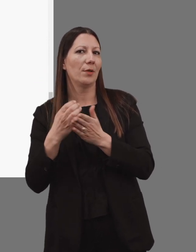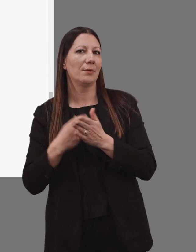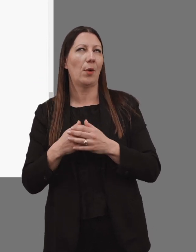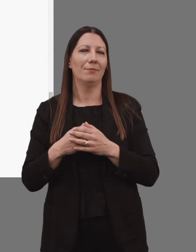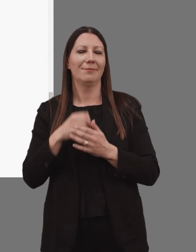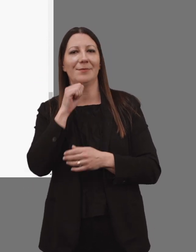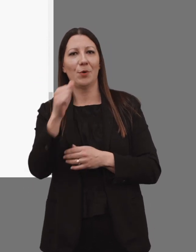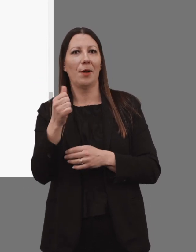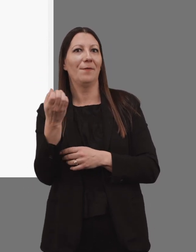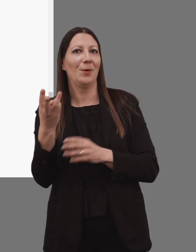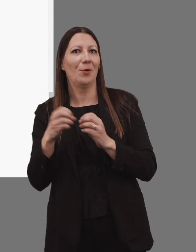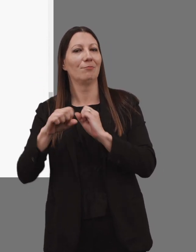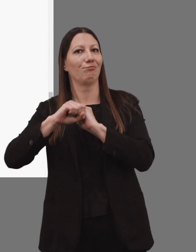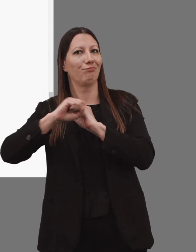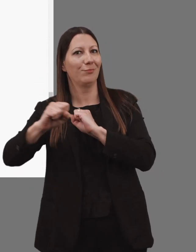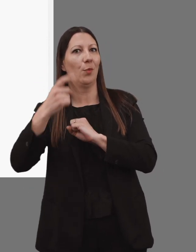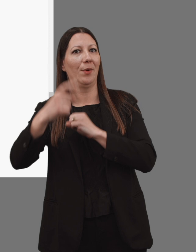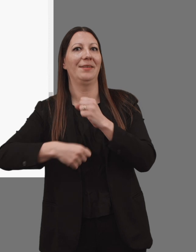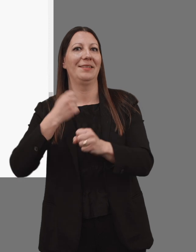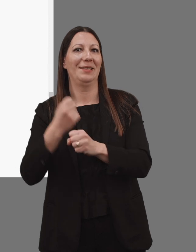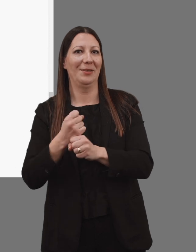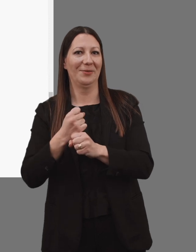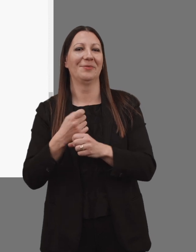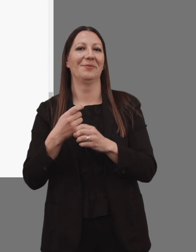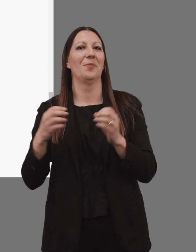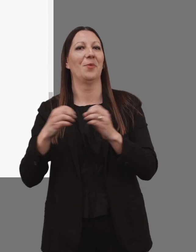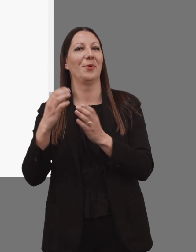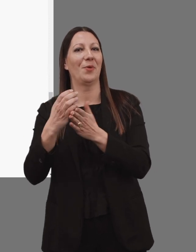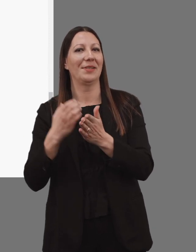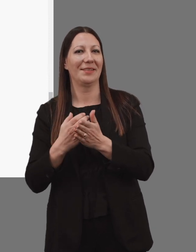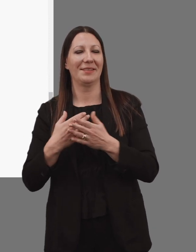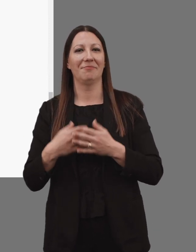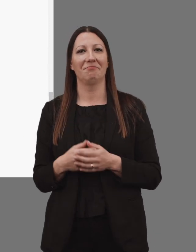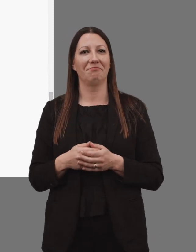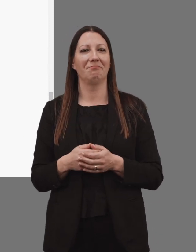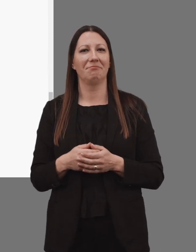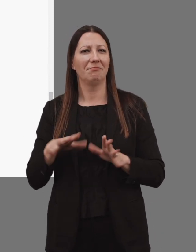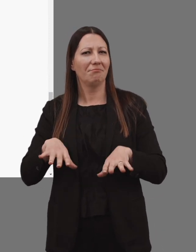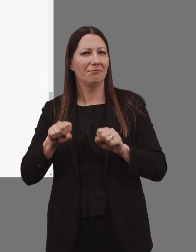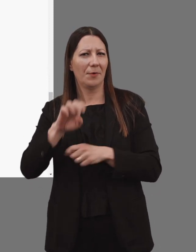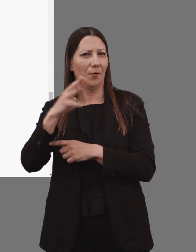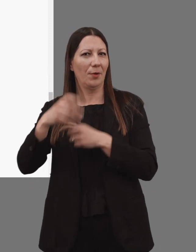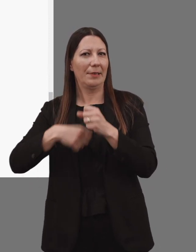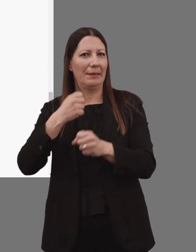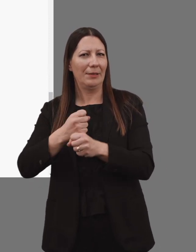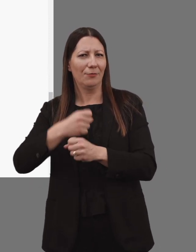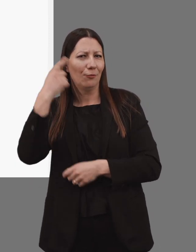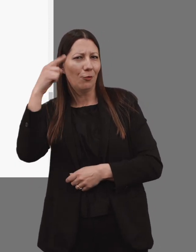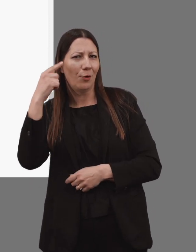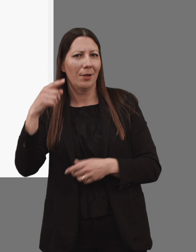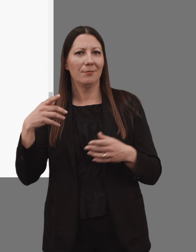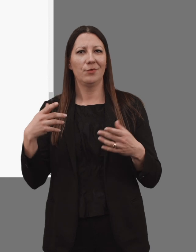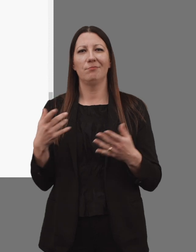worth of extra courses. And it just to allowing you to focus on a